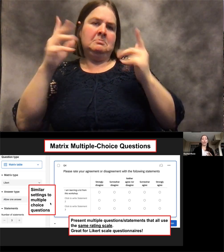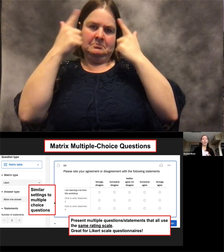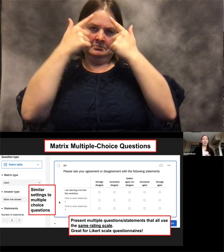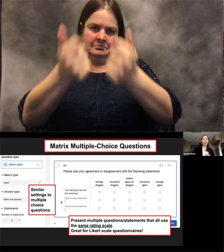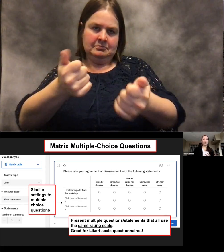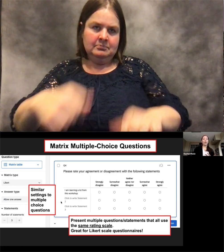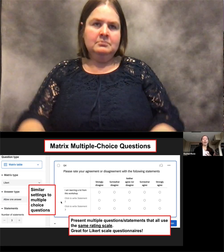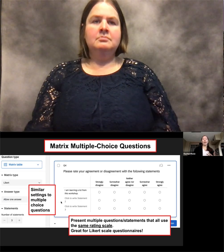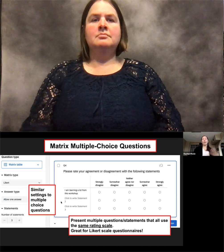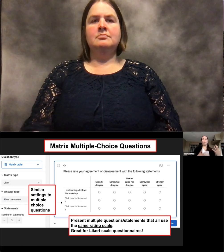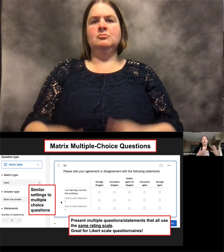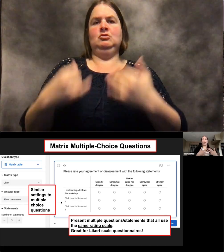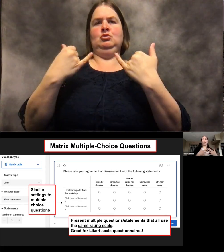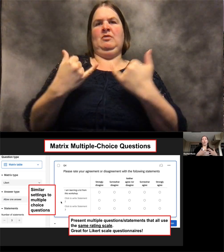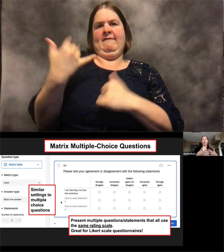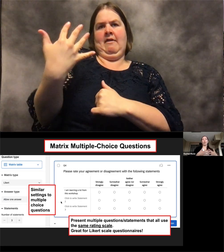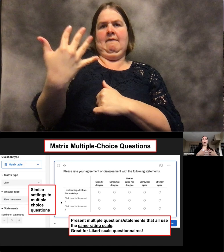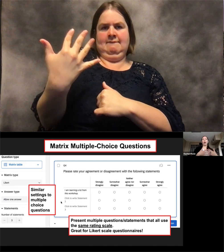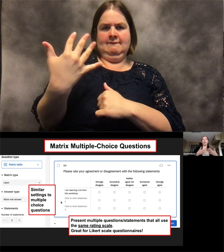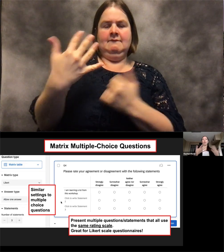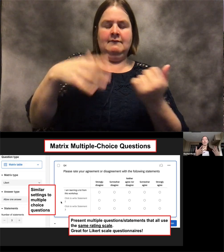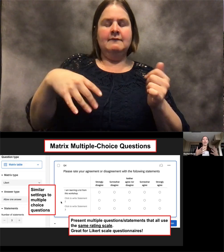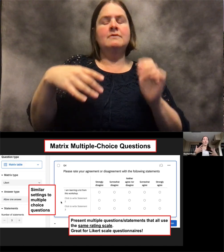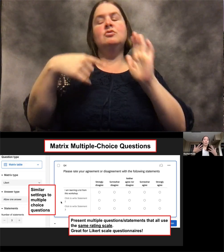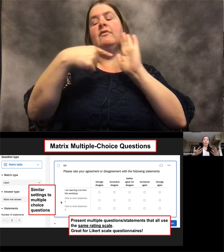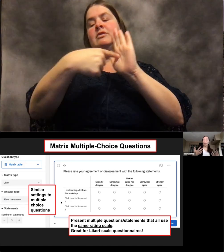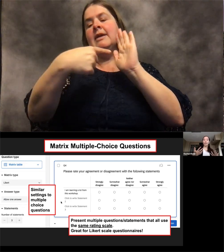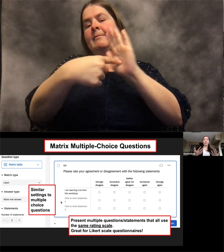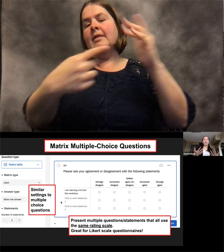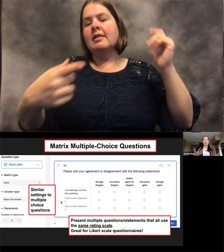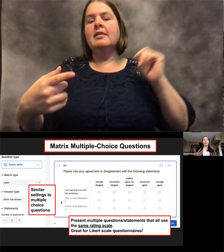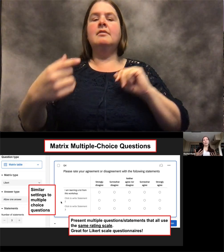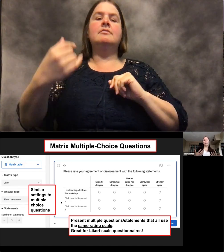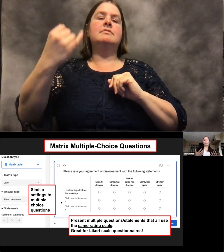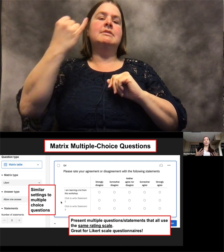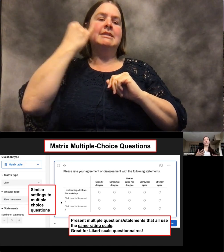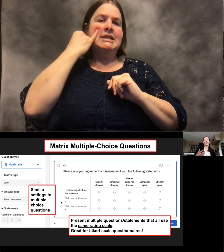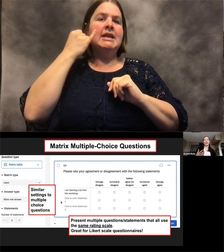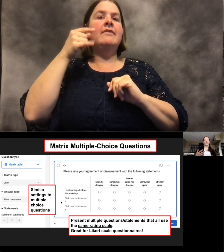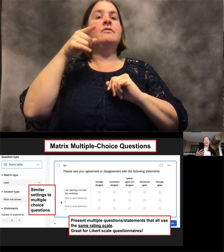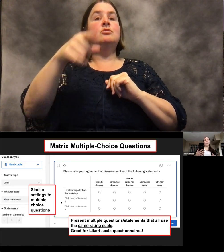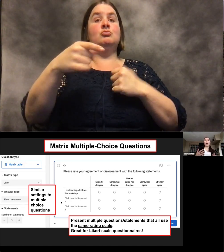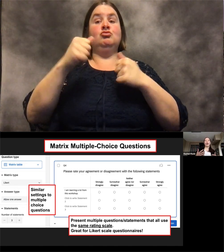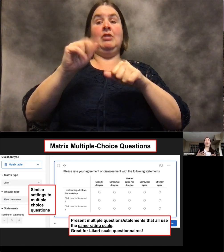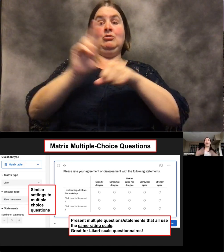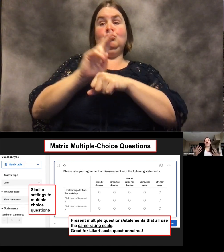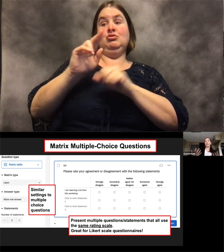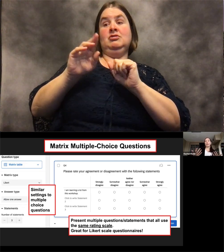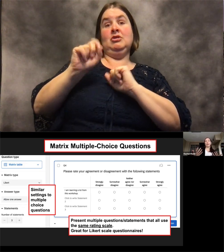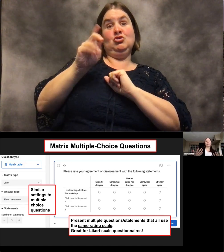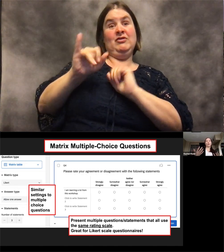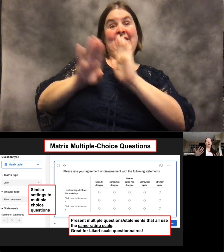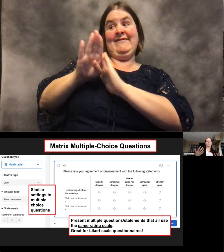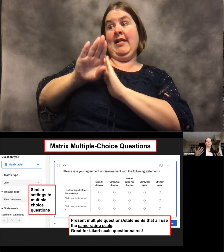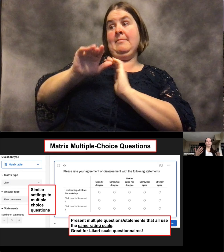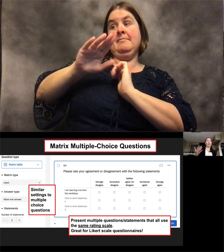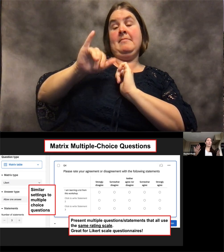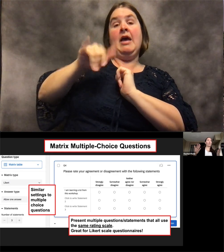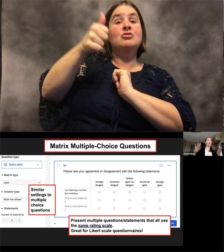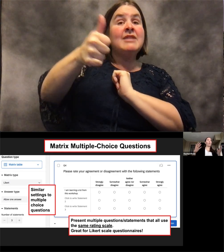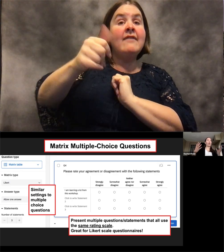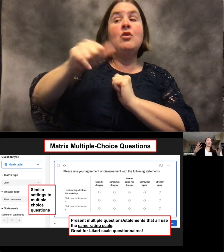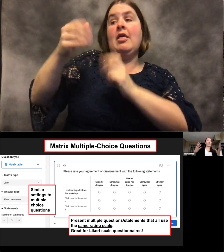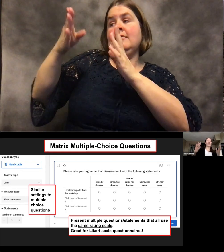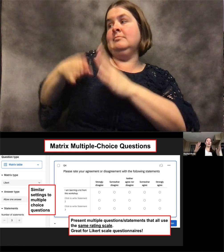So for example, if you are using a previously developed survey, this can be a good